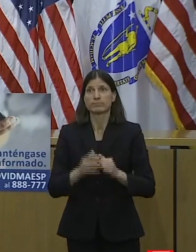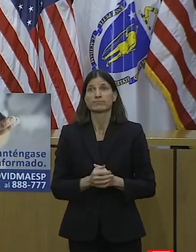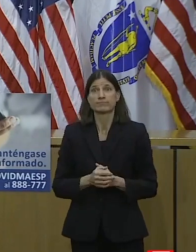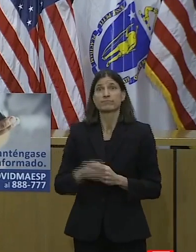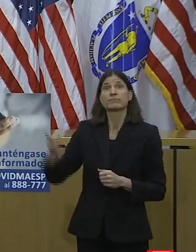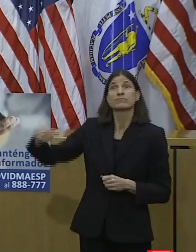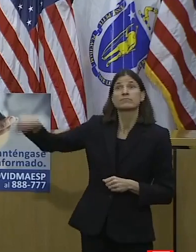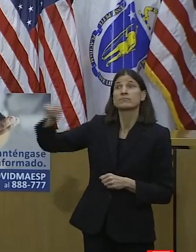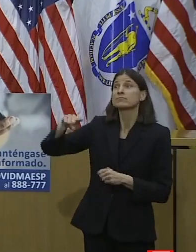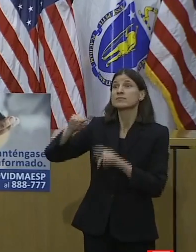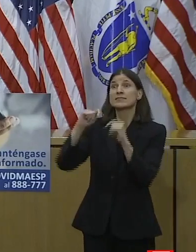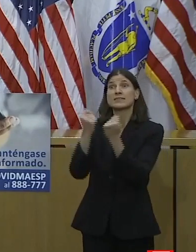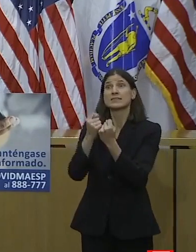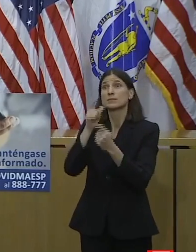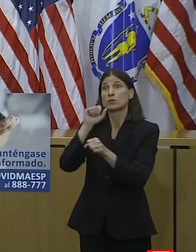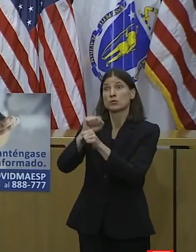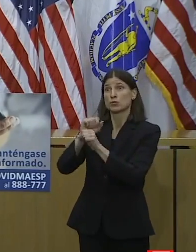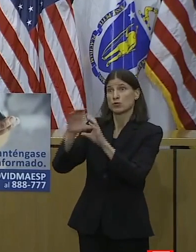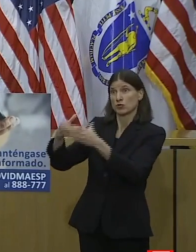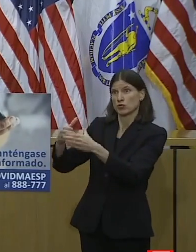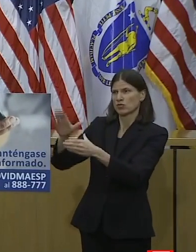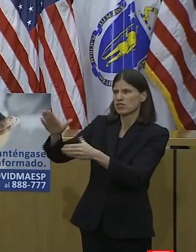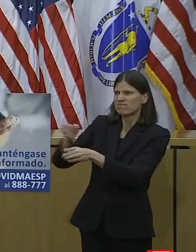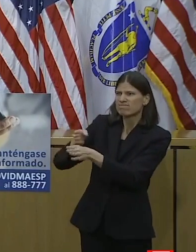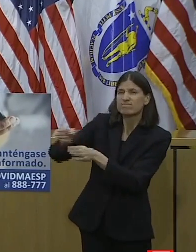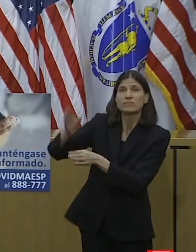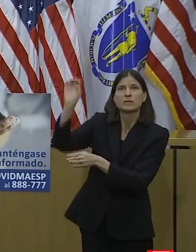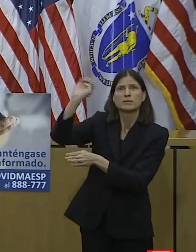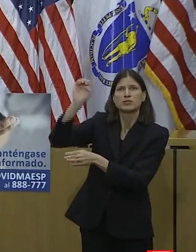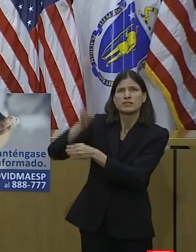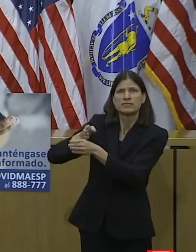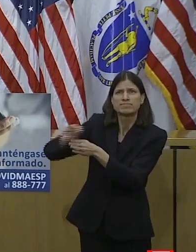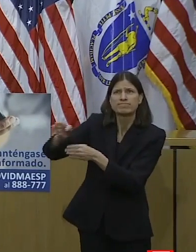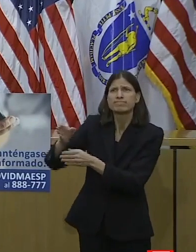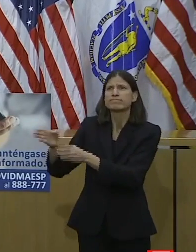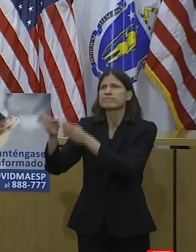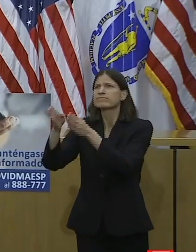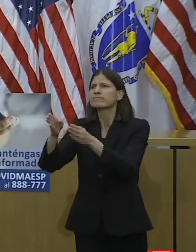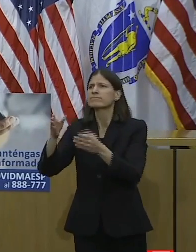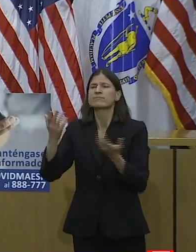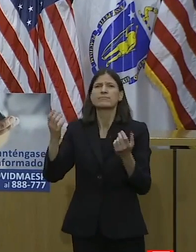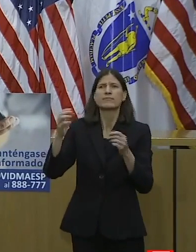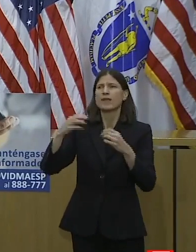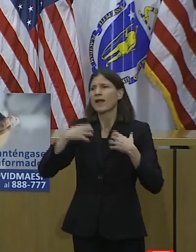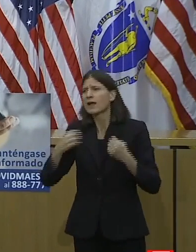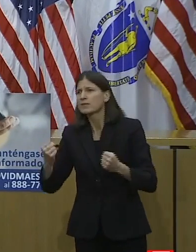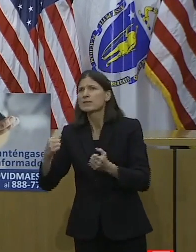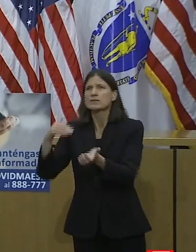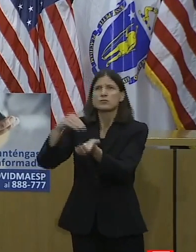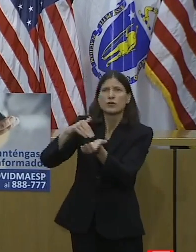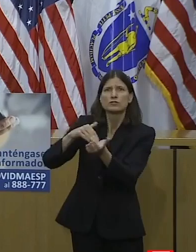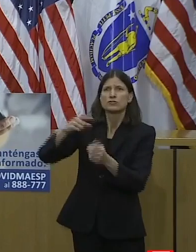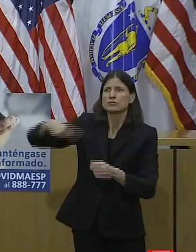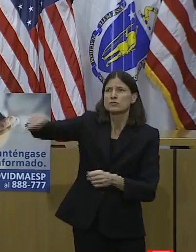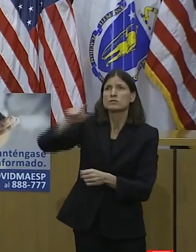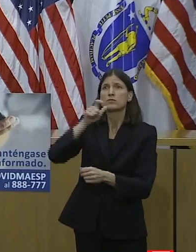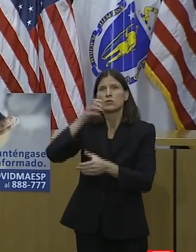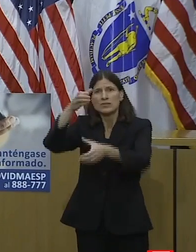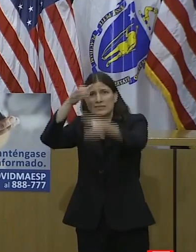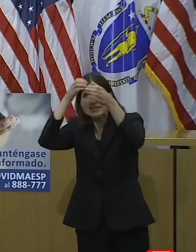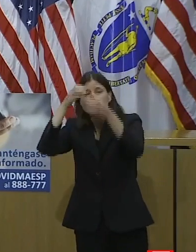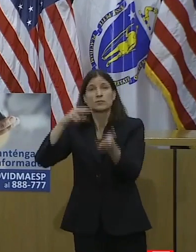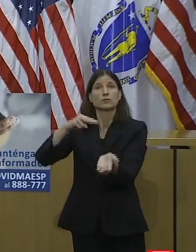technicians, nurses, and other healthcare professionals. Having these resources available for rapid deployment makes a